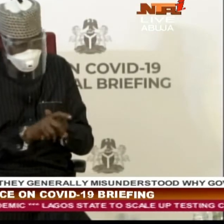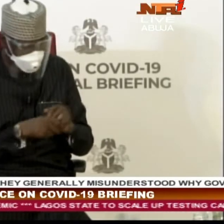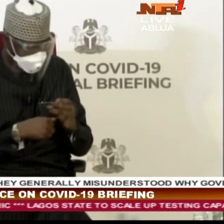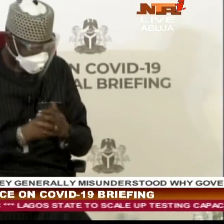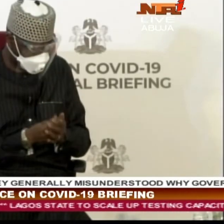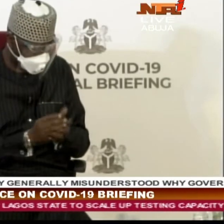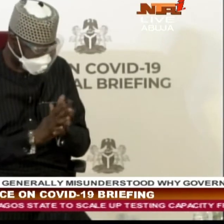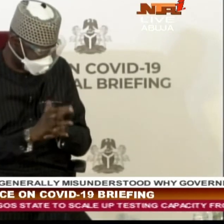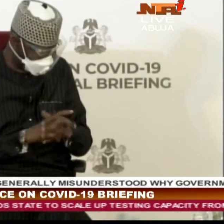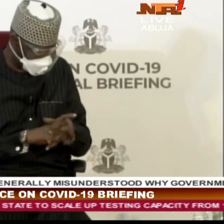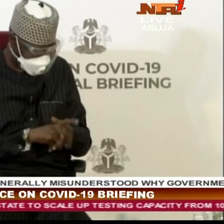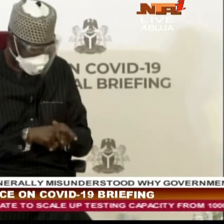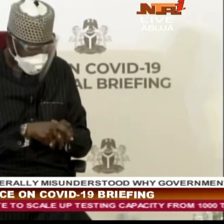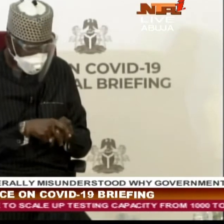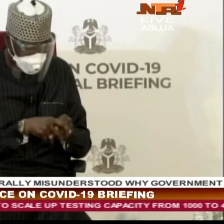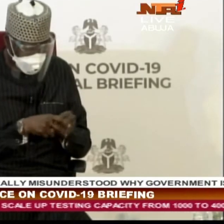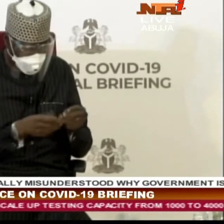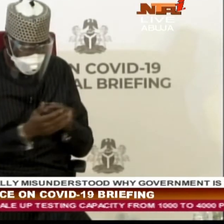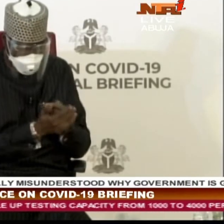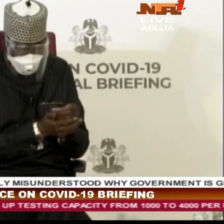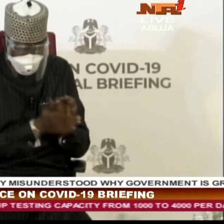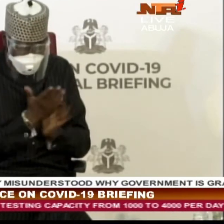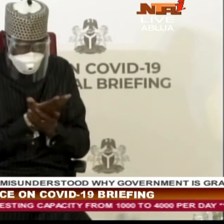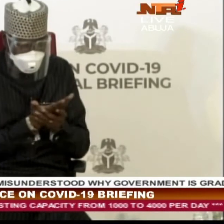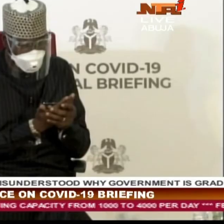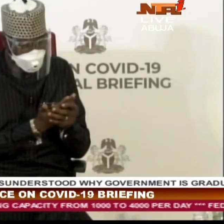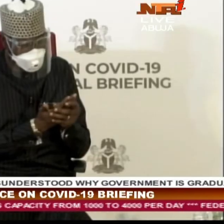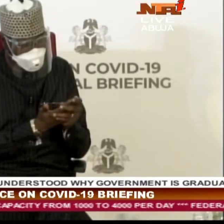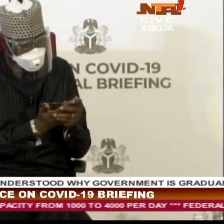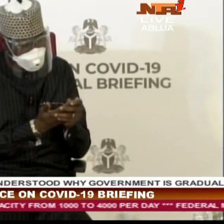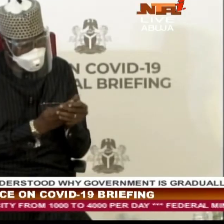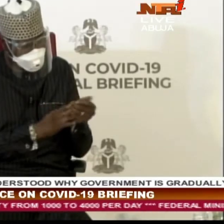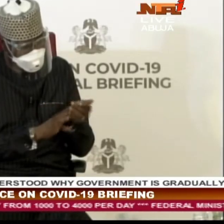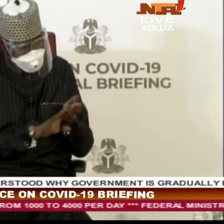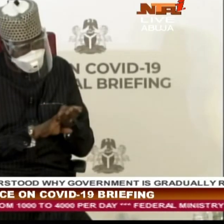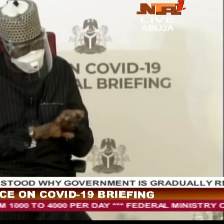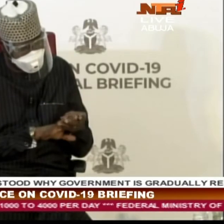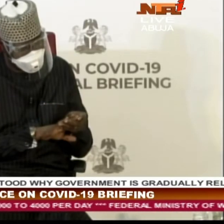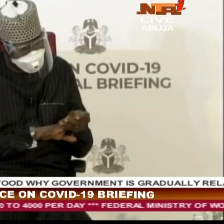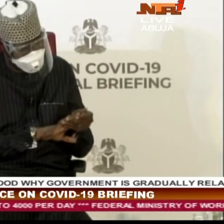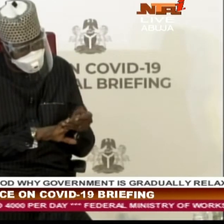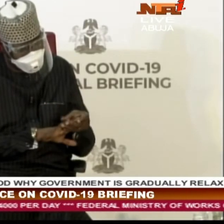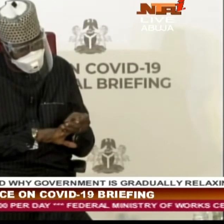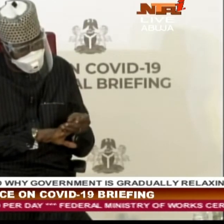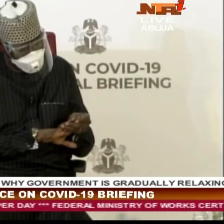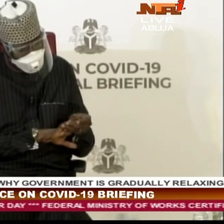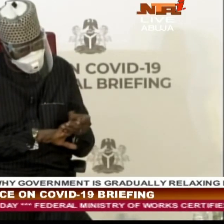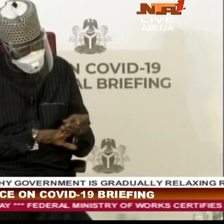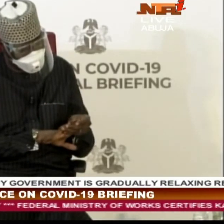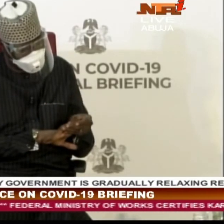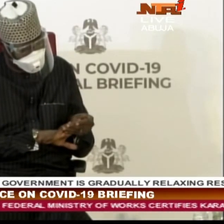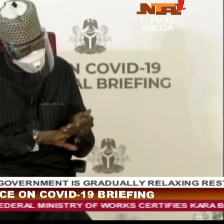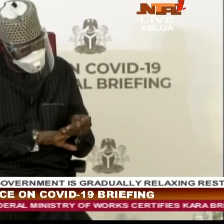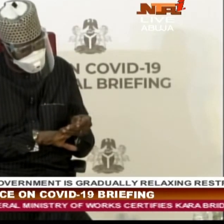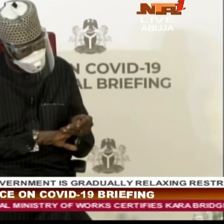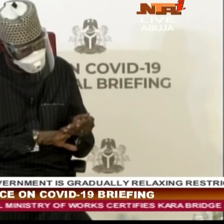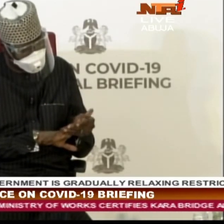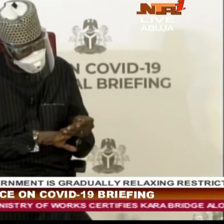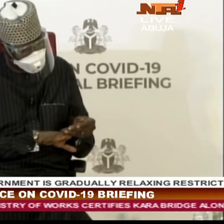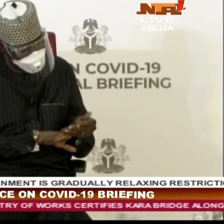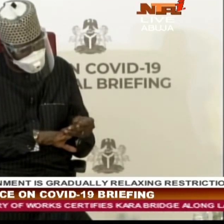Probably have never seen or known anybody who has contracted COVID-19. But COVID-19 is